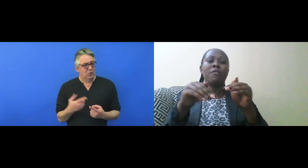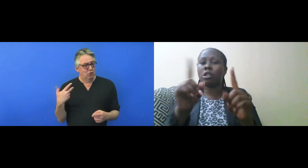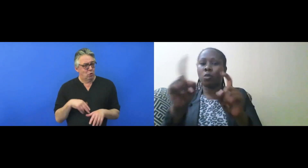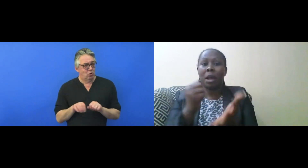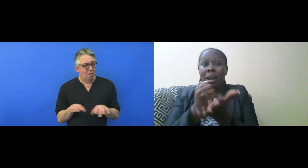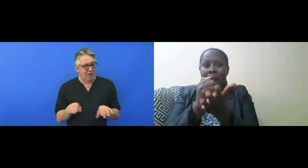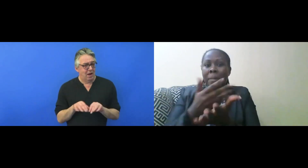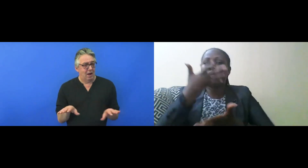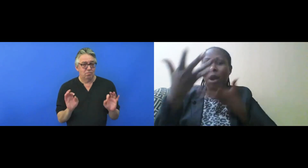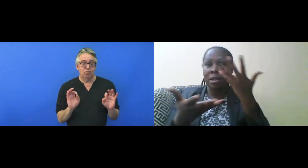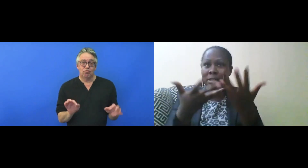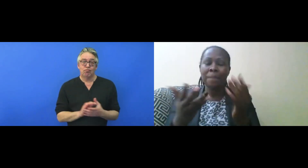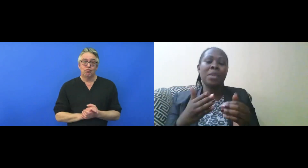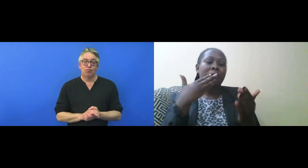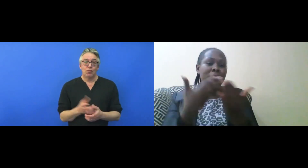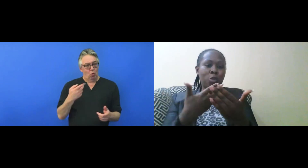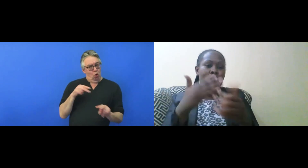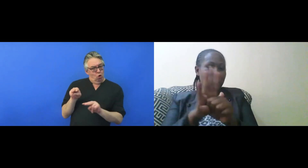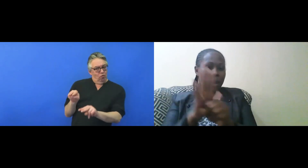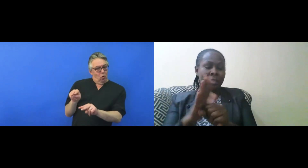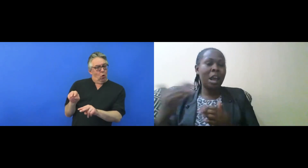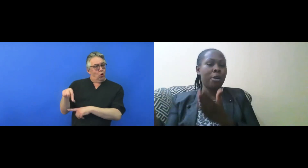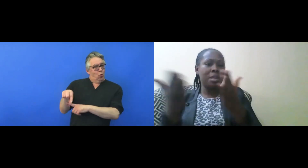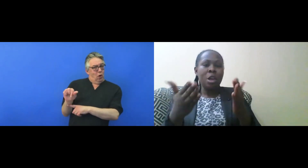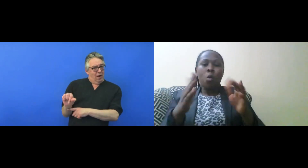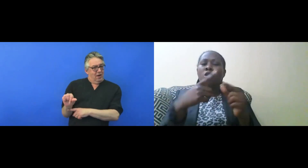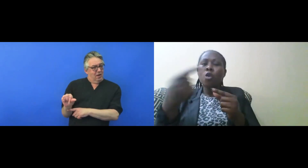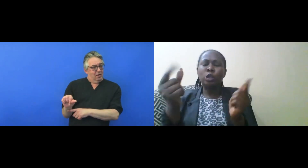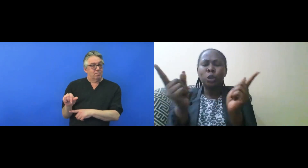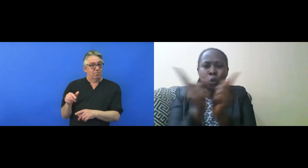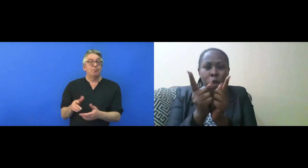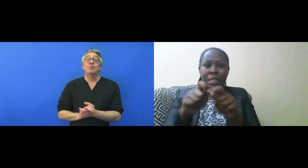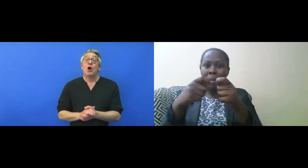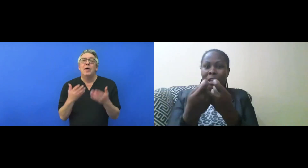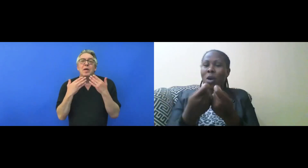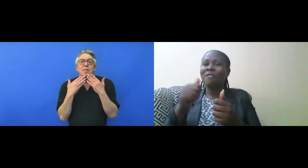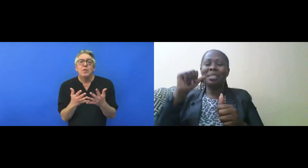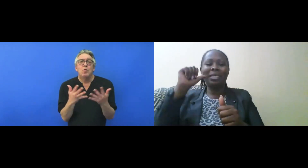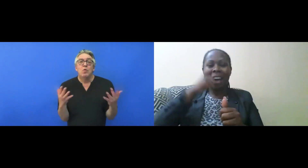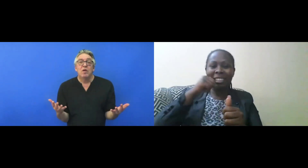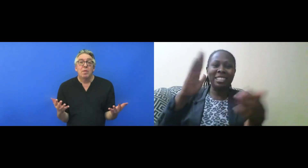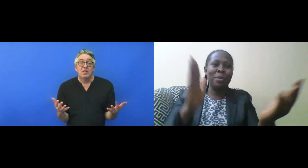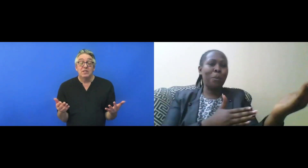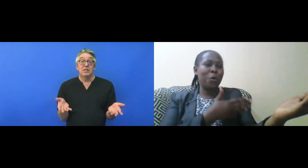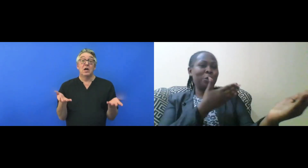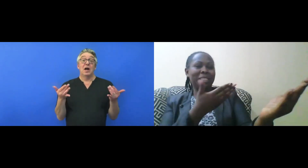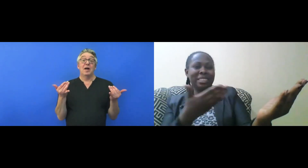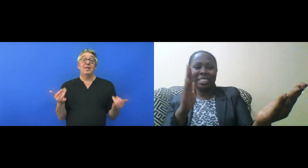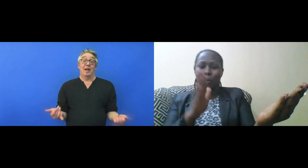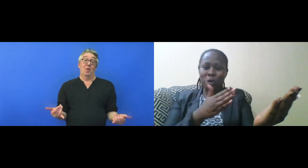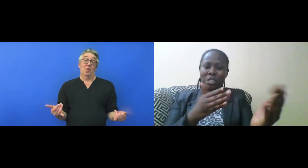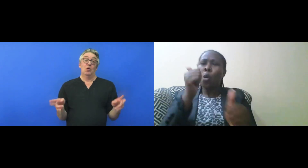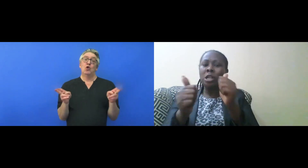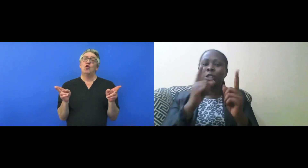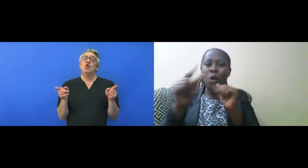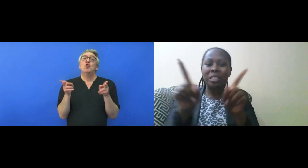So we'll follow the questions as panelists and then respond. Thank you very much. And now we're going for a short break. We